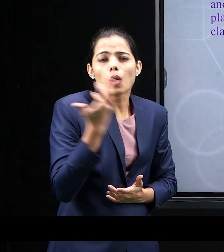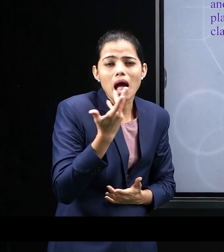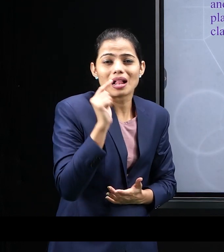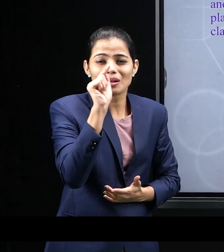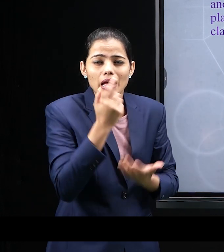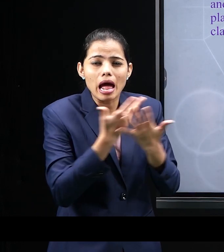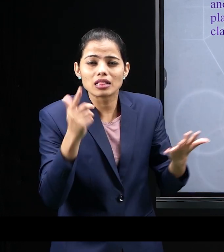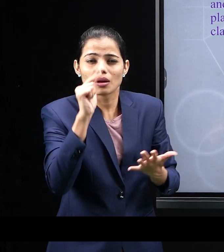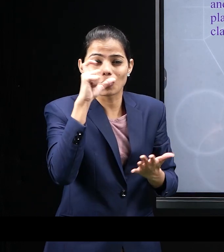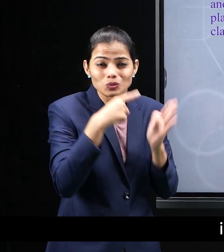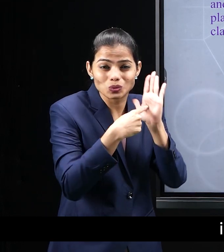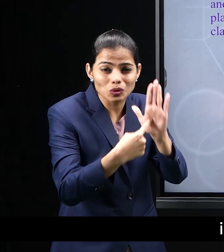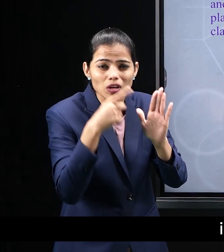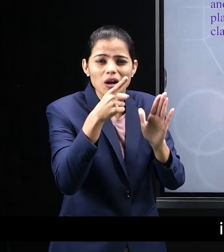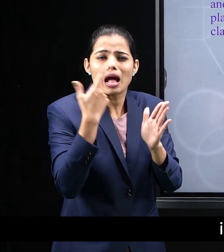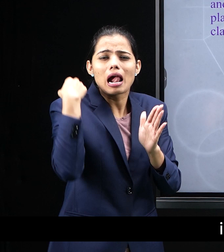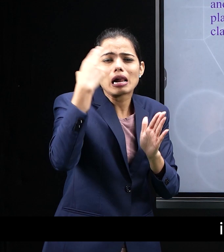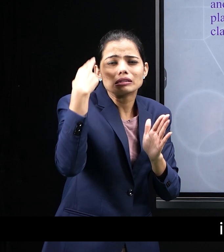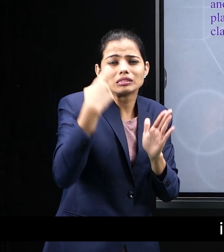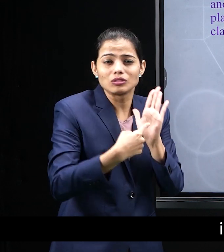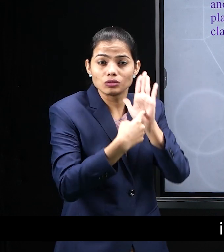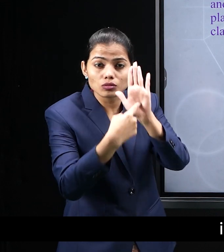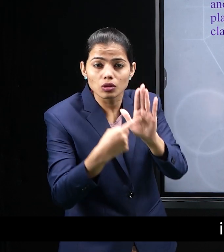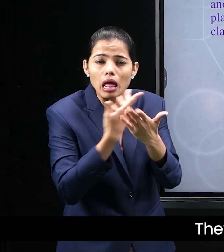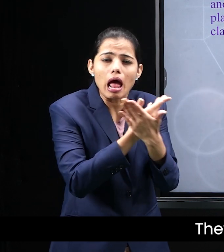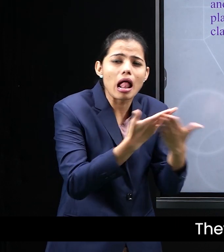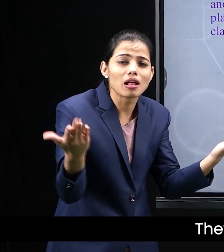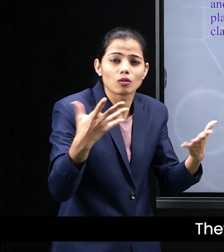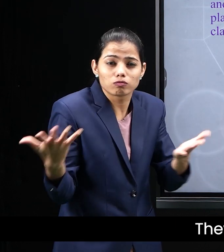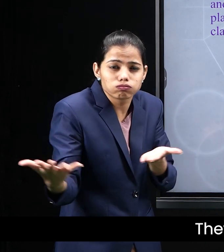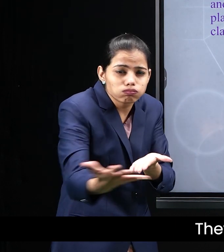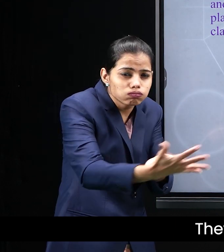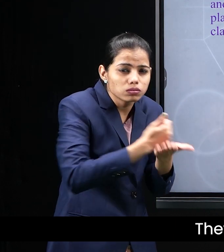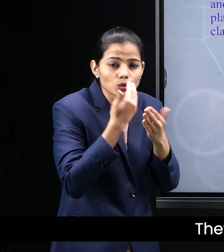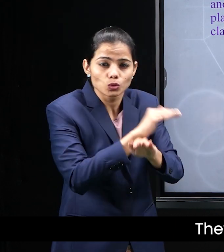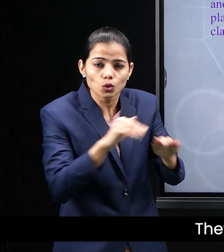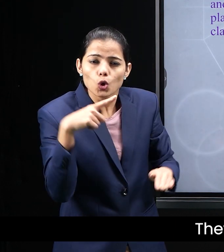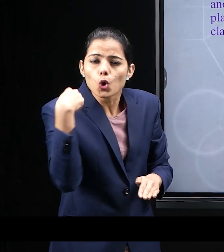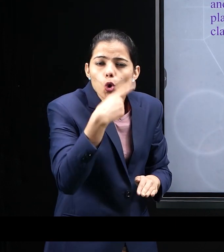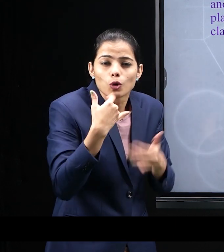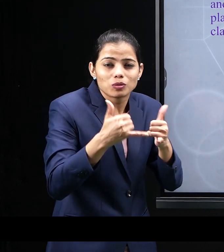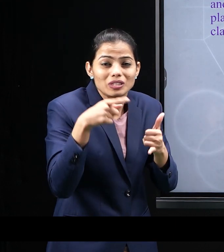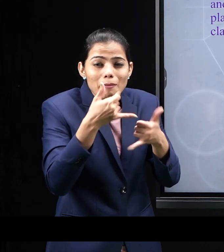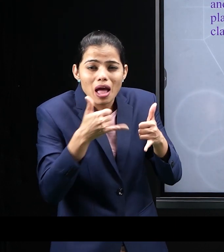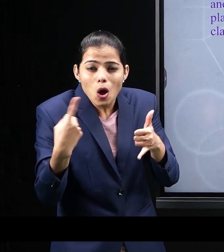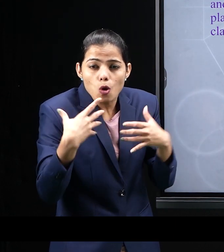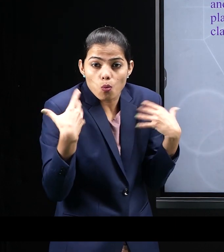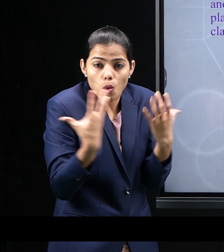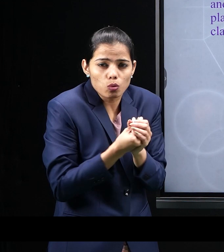What do these circles in the picture represent? They are collection of students who play games. We